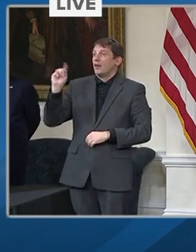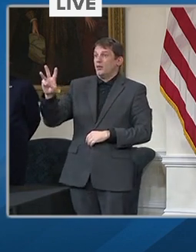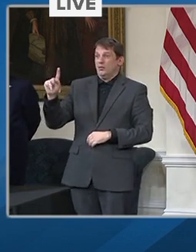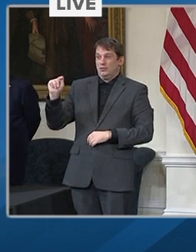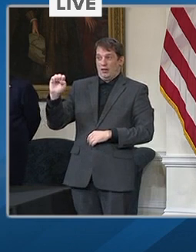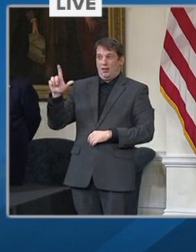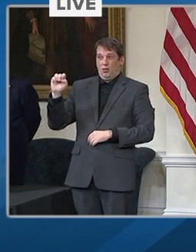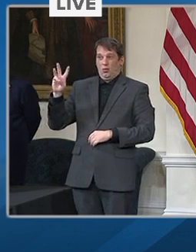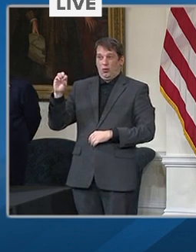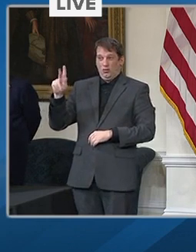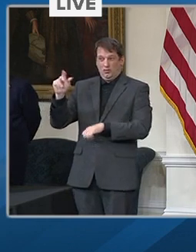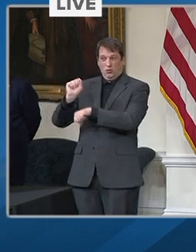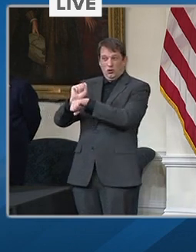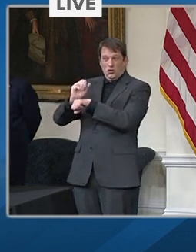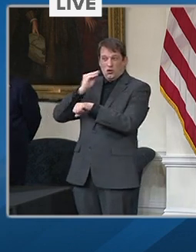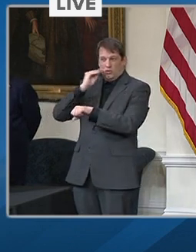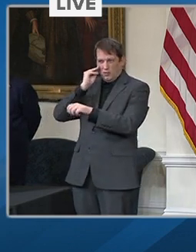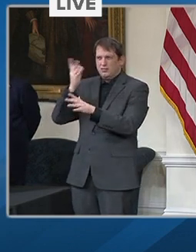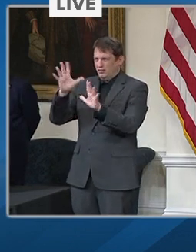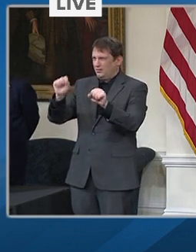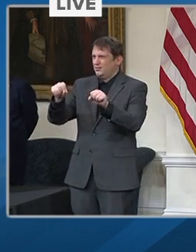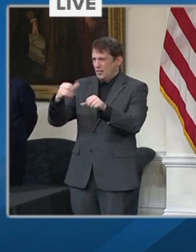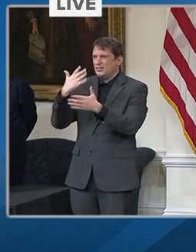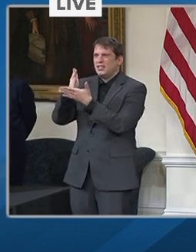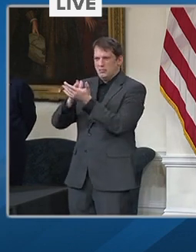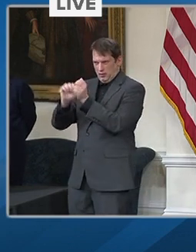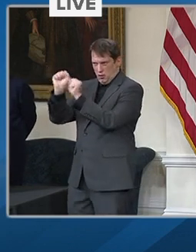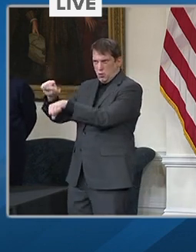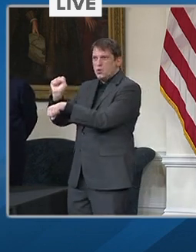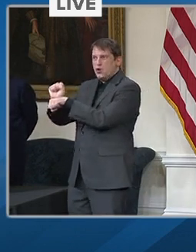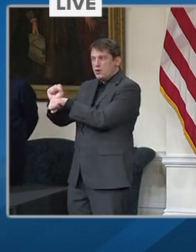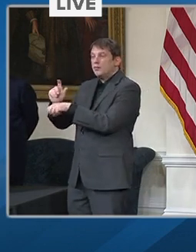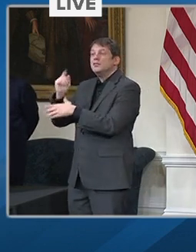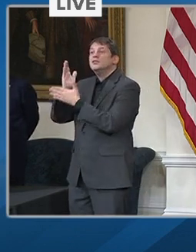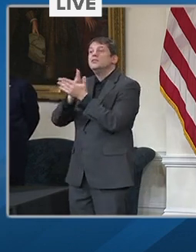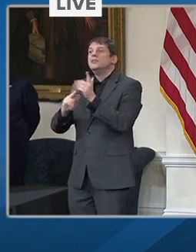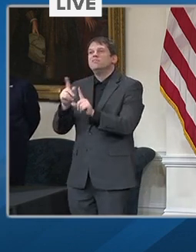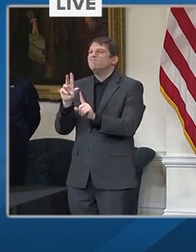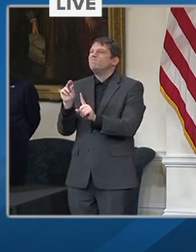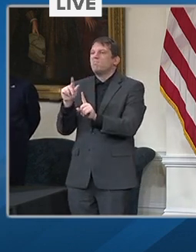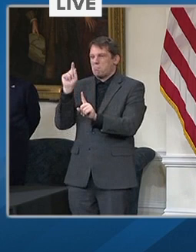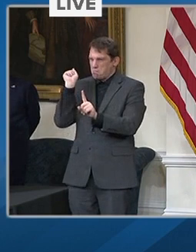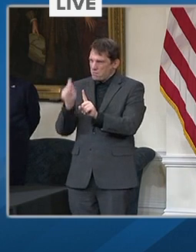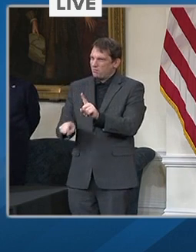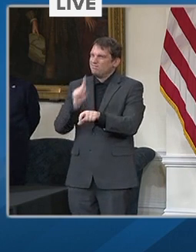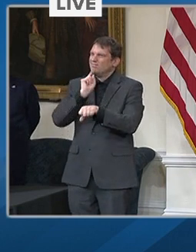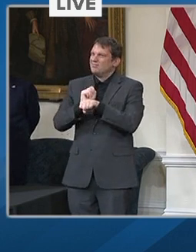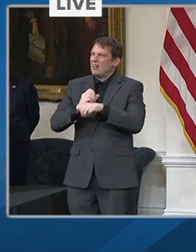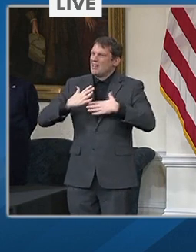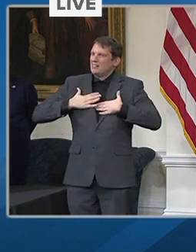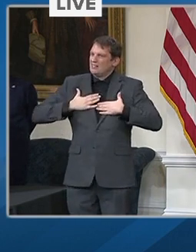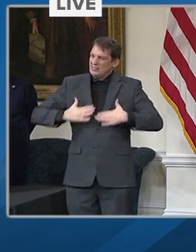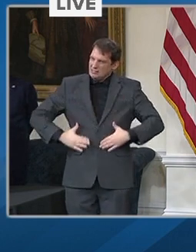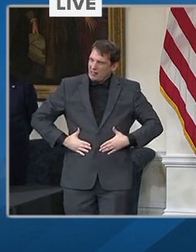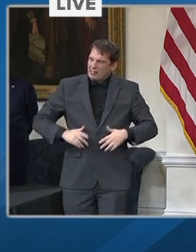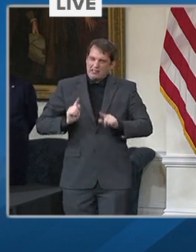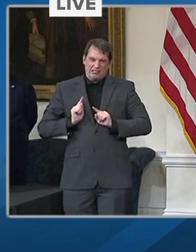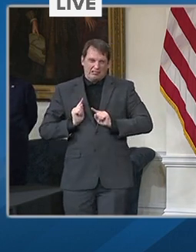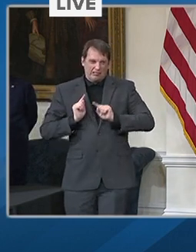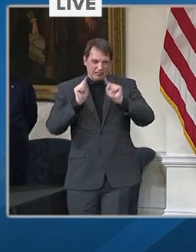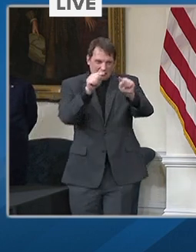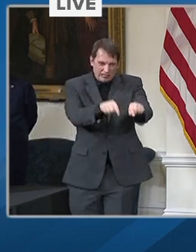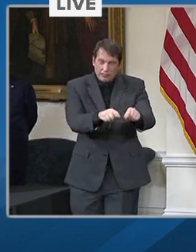are critical in keeping that system running. We've been providing frontline employees with face coverings and hand sanitizer and disinfectant wipes and